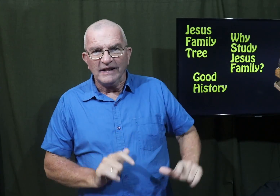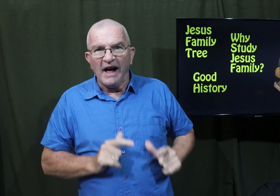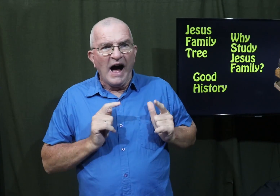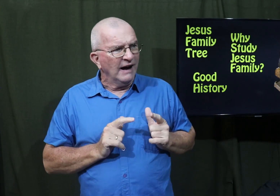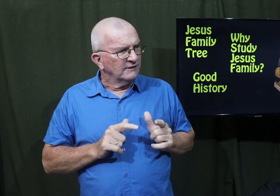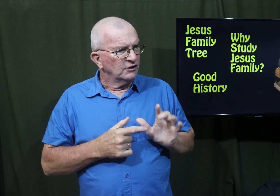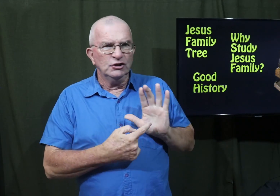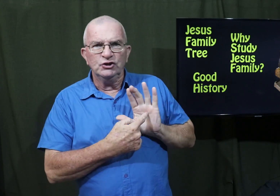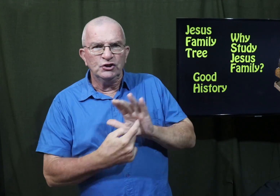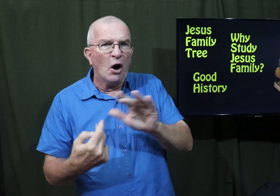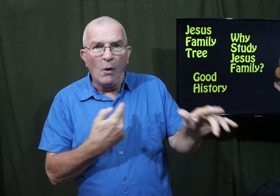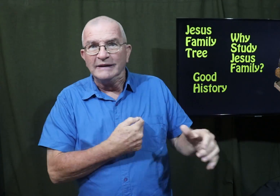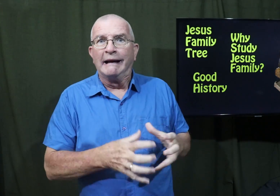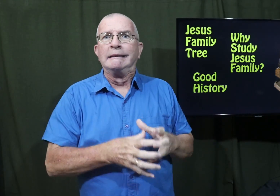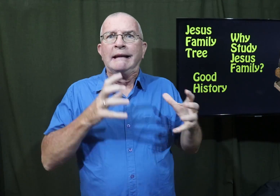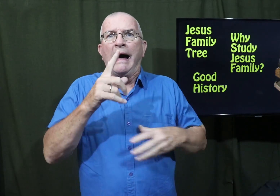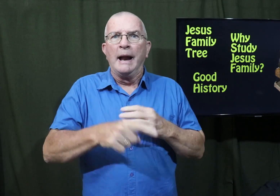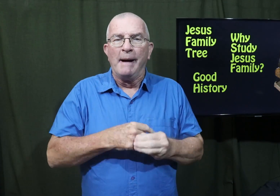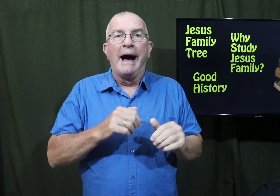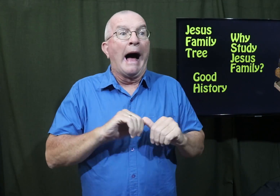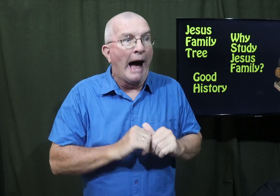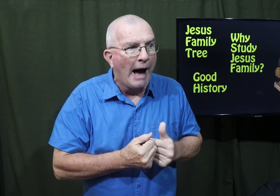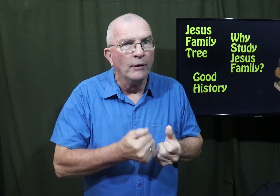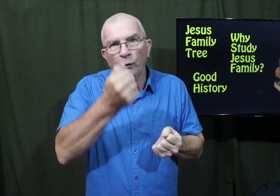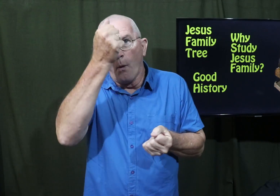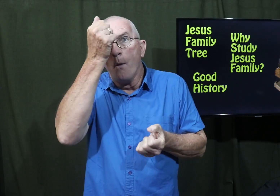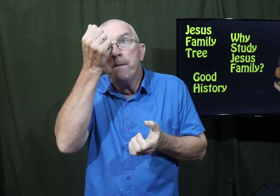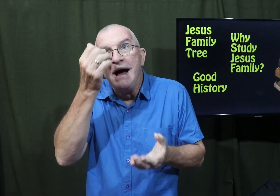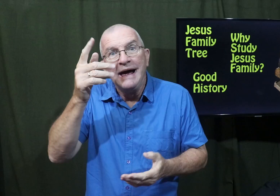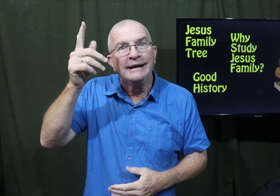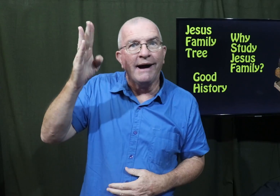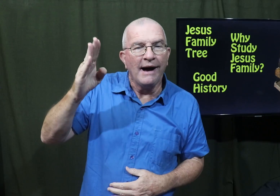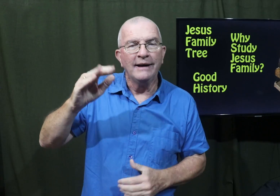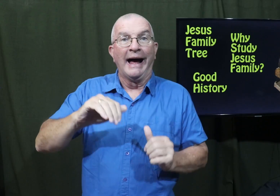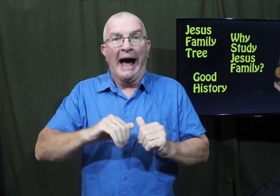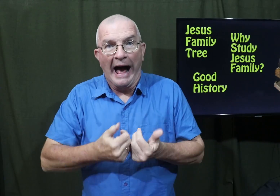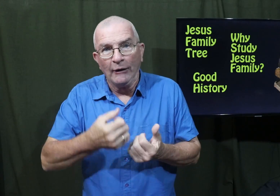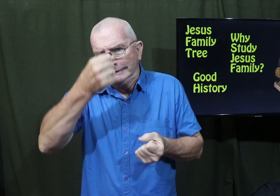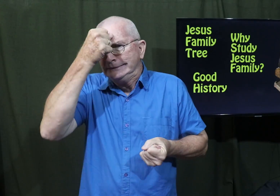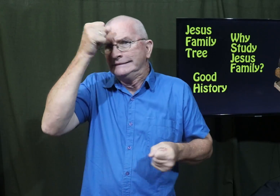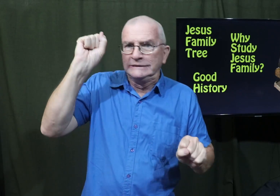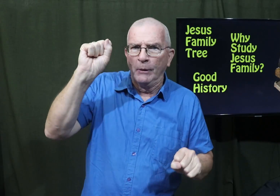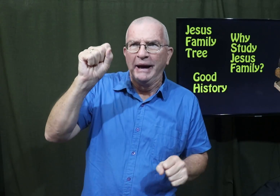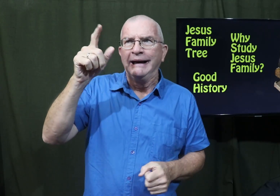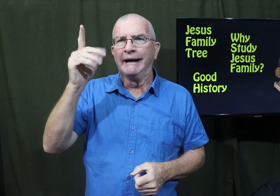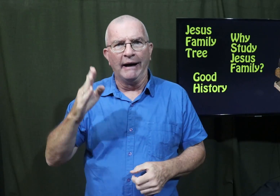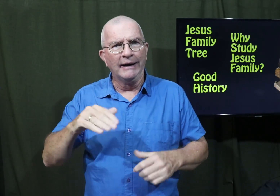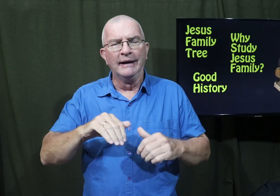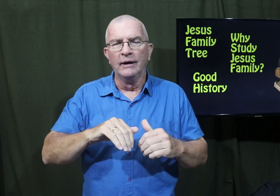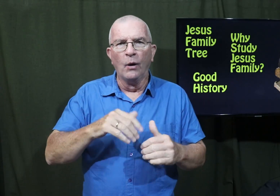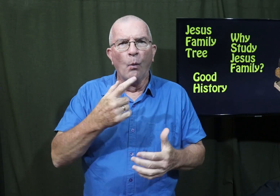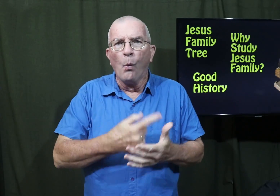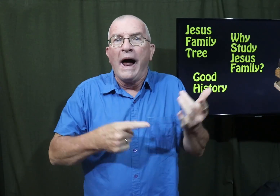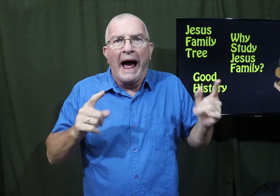we know that their lives show us a lot about how to obey God how they disobeyed God